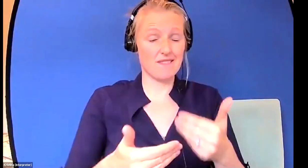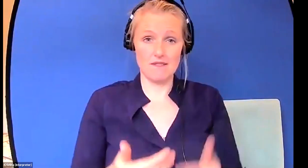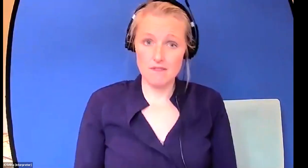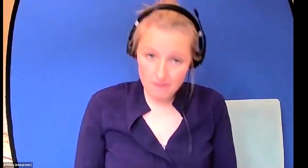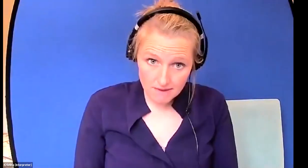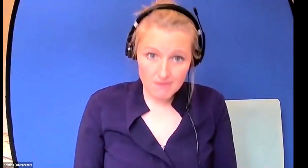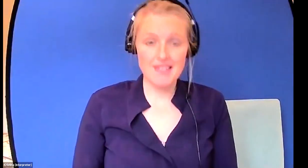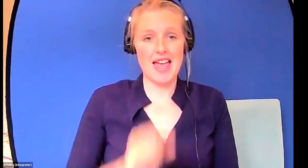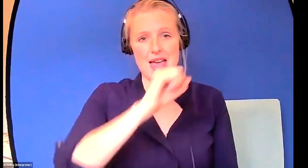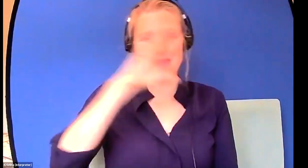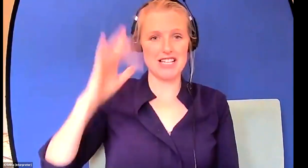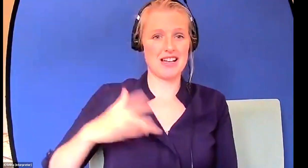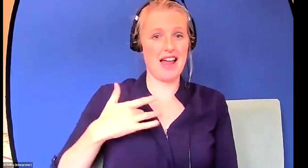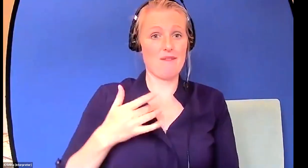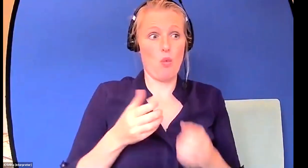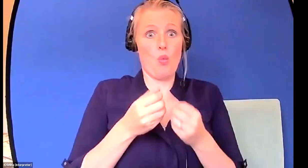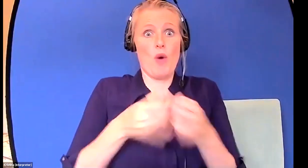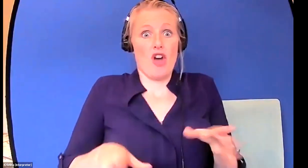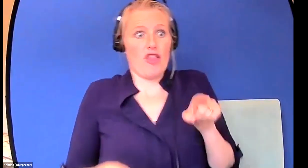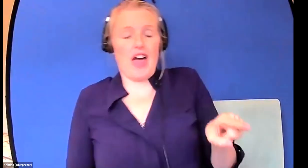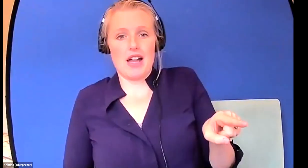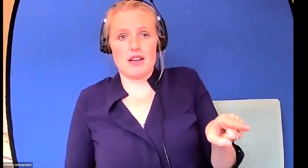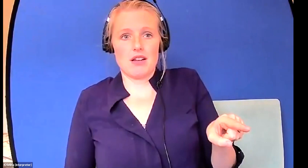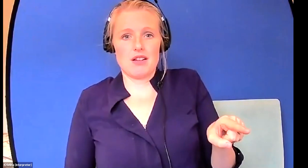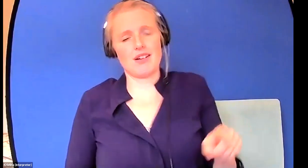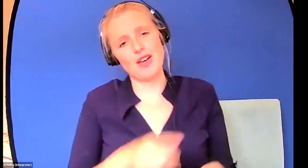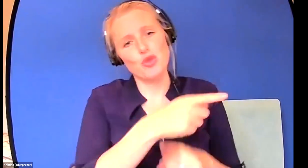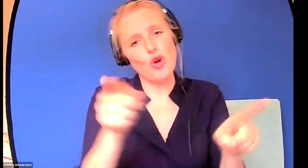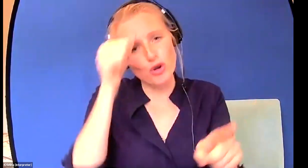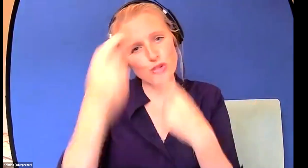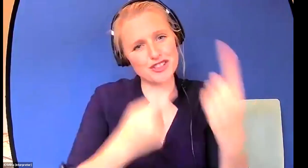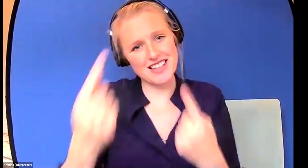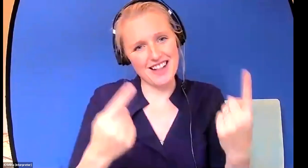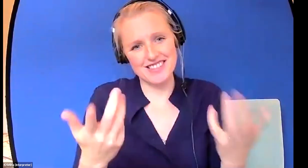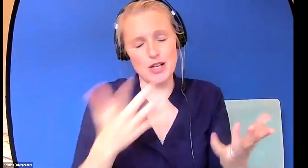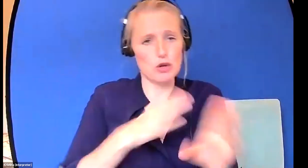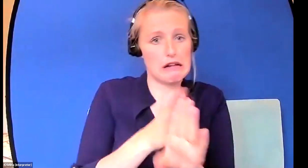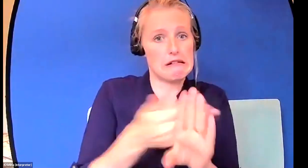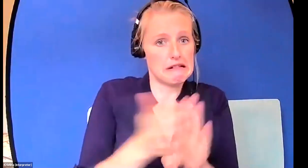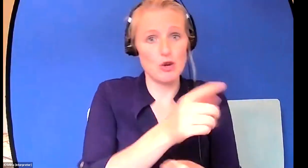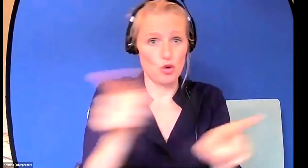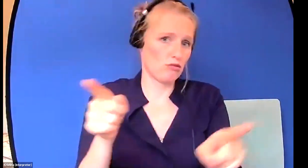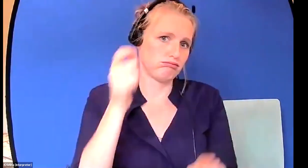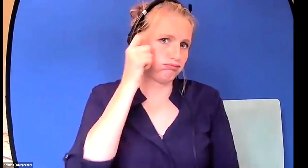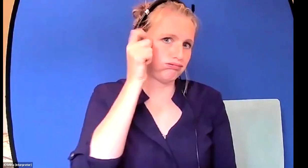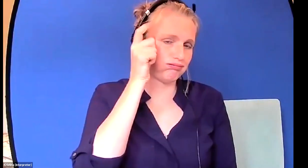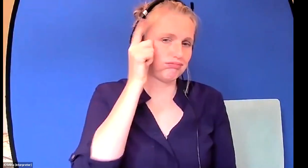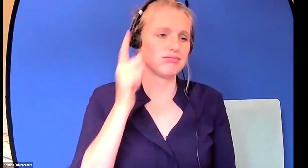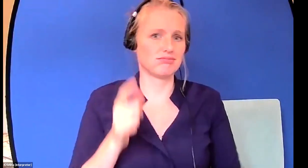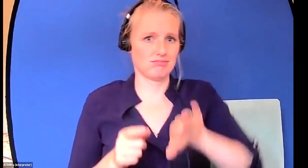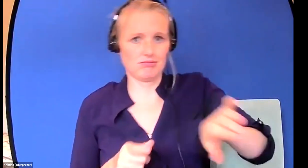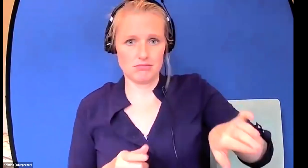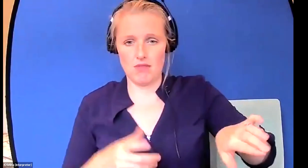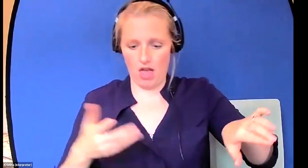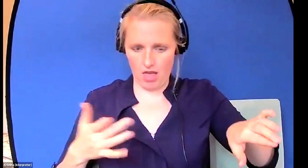imagine a life without them. I probably don't need to convince anyone here of that claim. But secondly, I